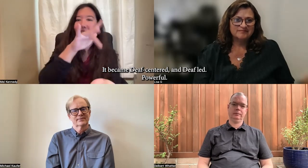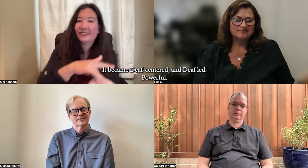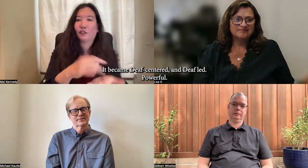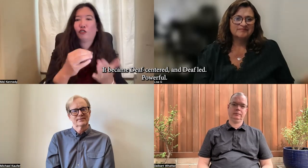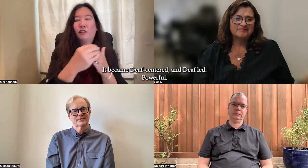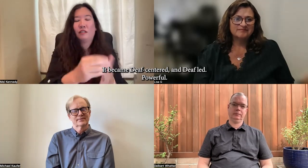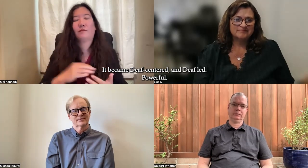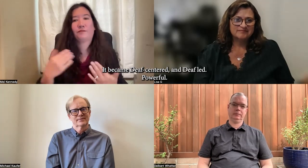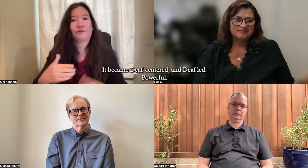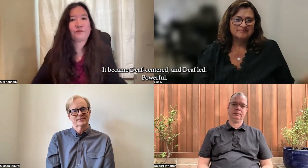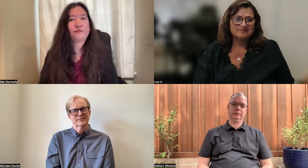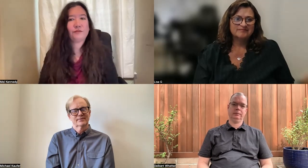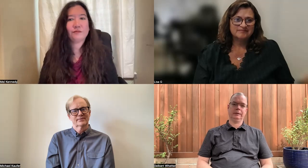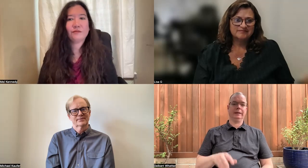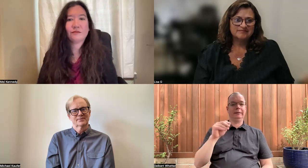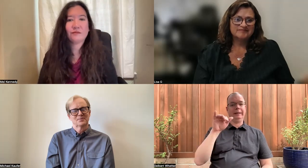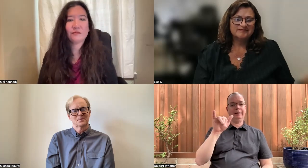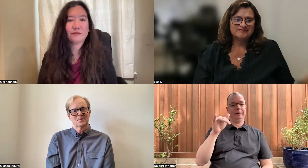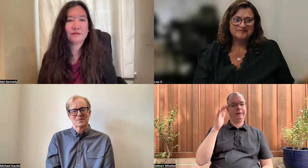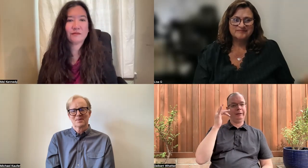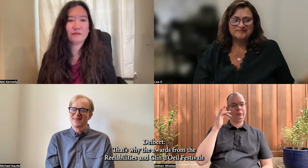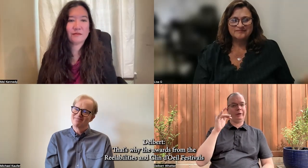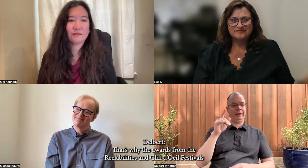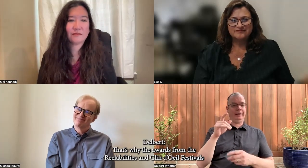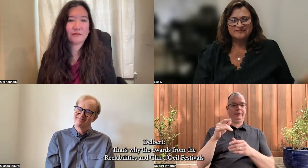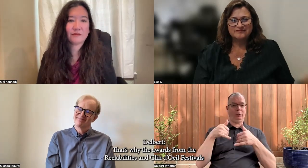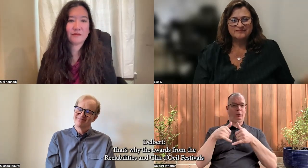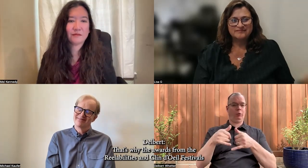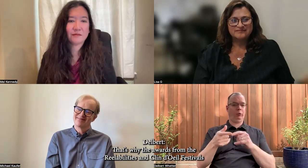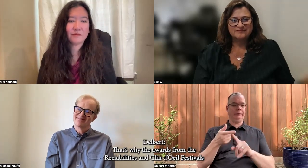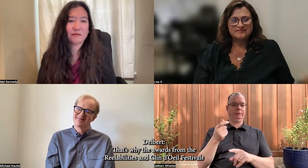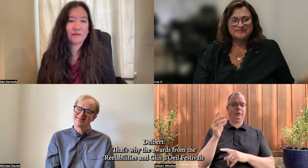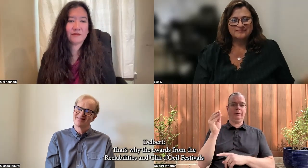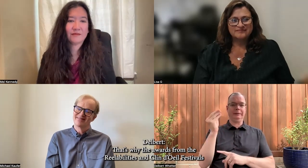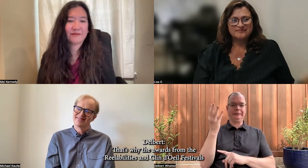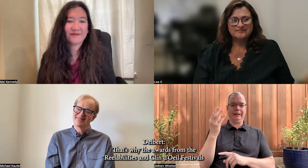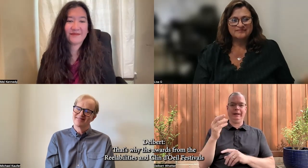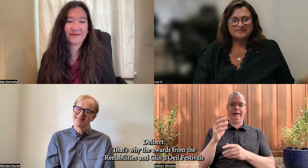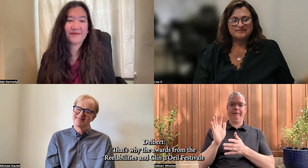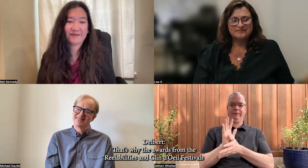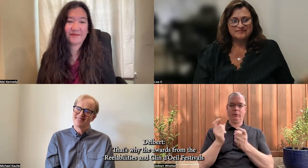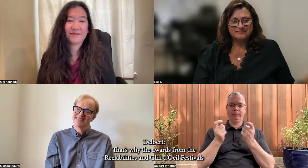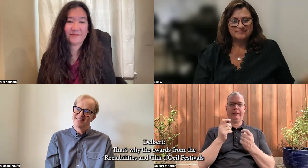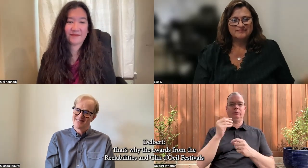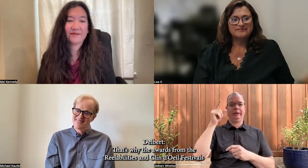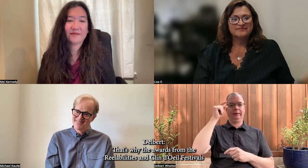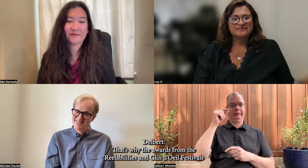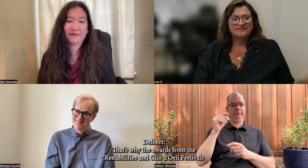and deaf-led. Powerful. That's why the awards from the Real Abilities and Clandoya